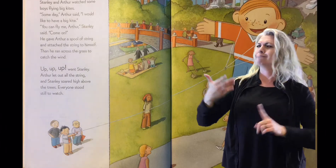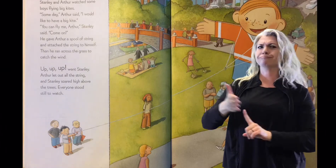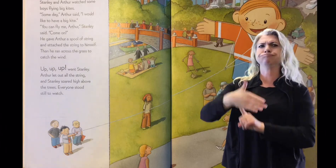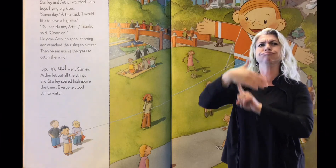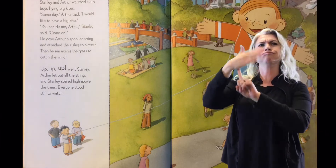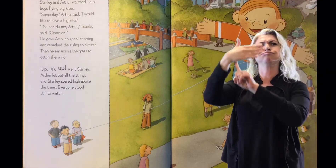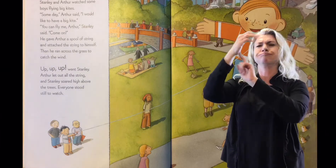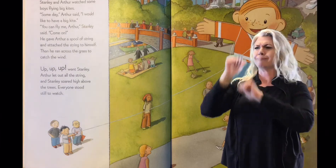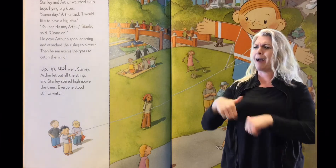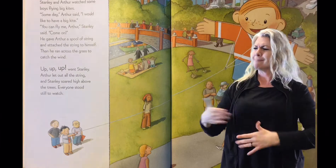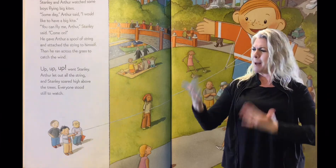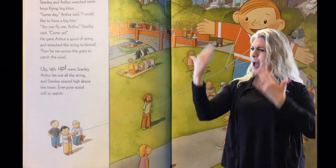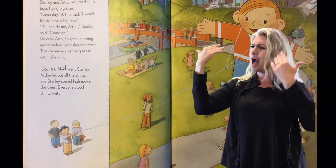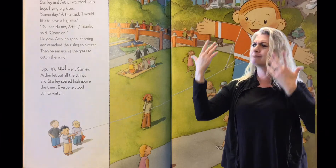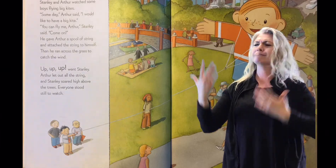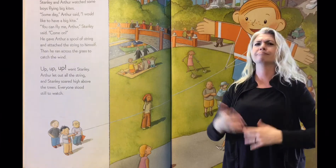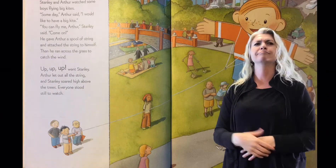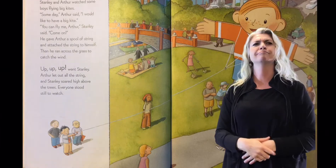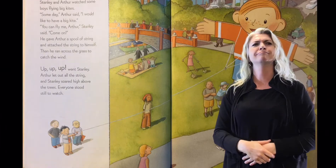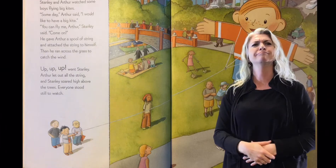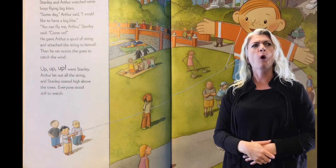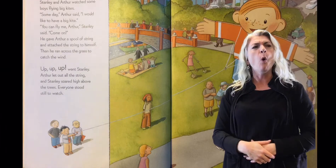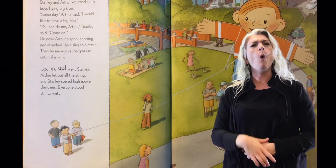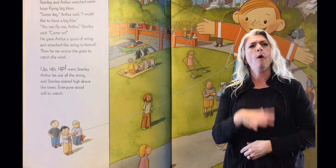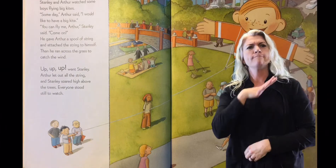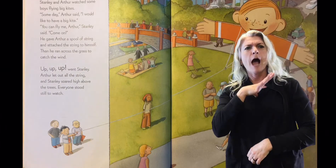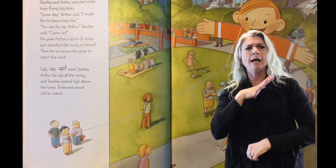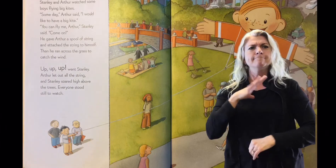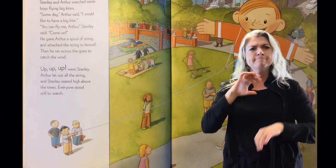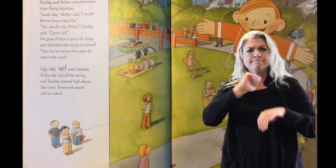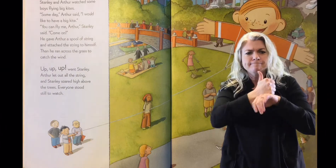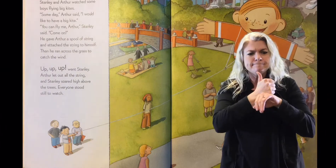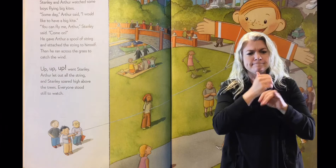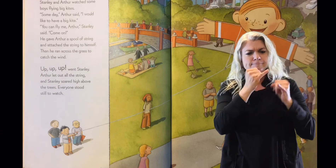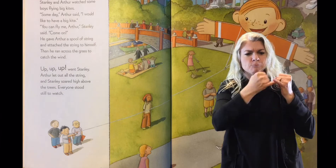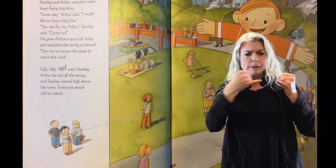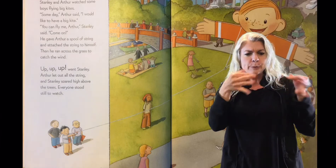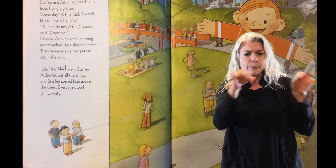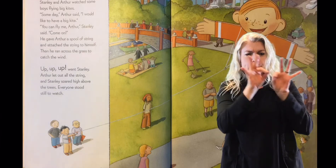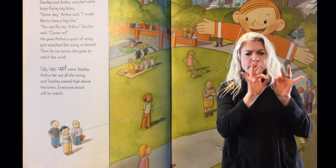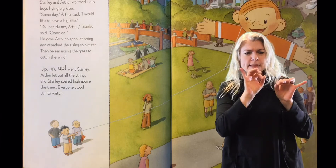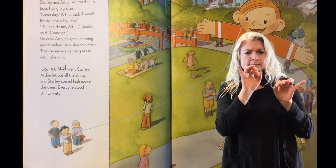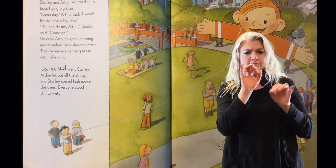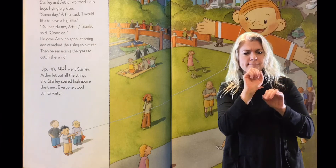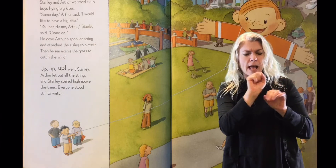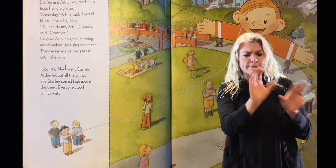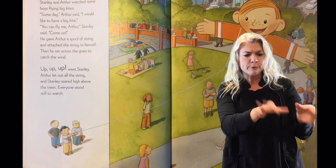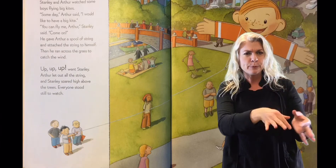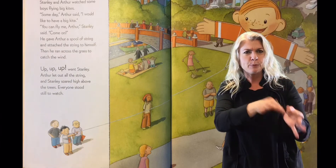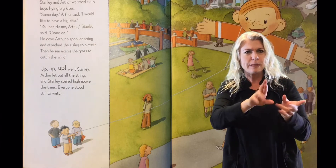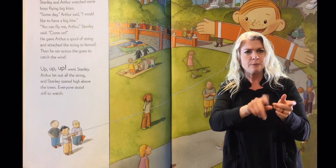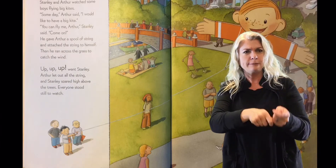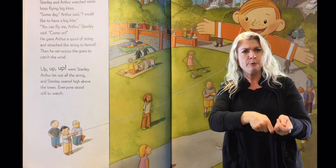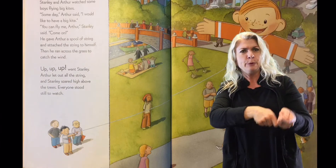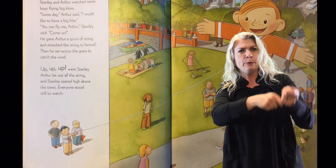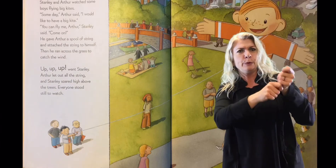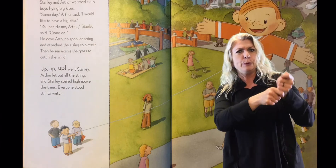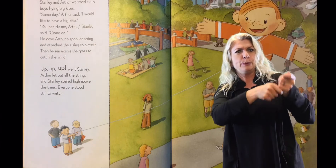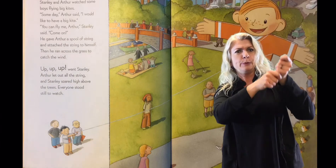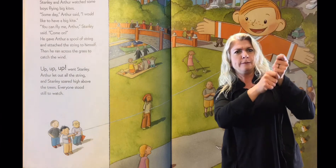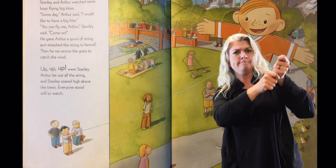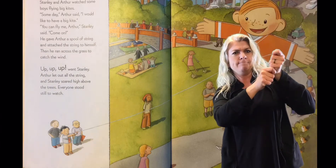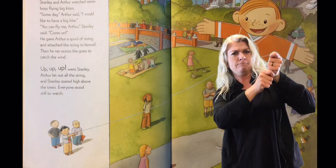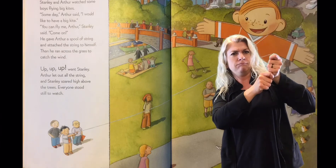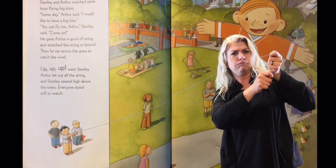on." He gave Arthur a spool of string and attached the string to himself. Then he